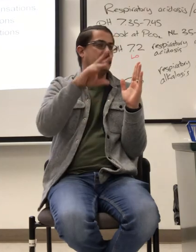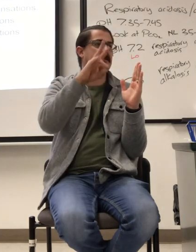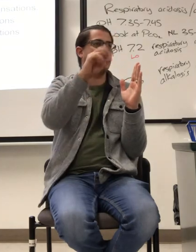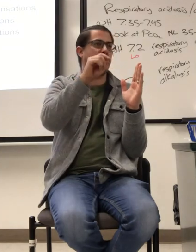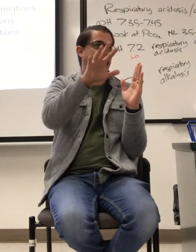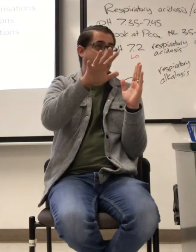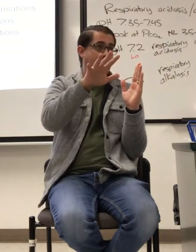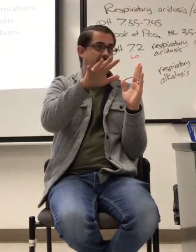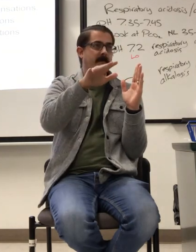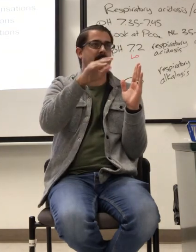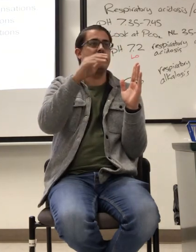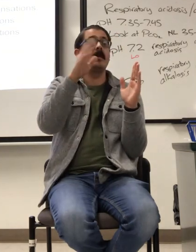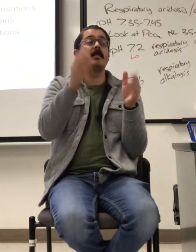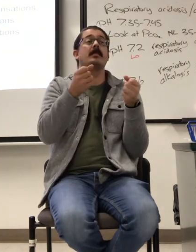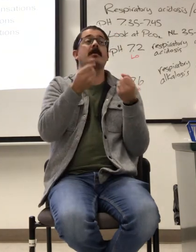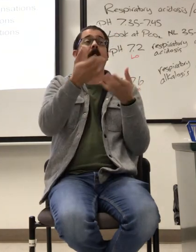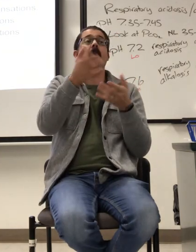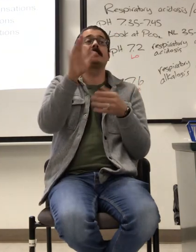7.50, and it causes a